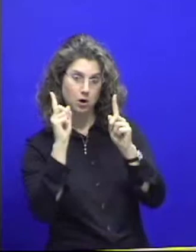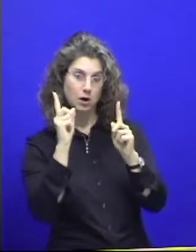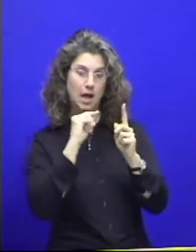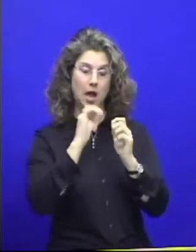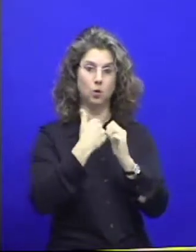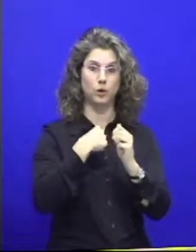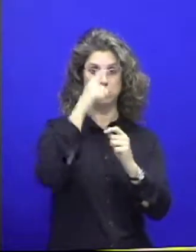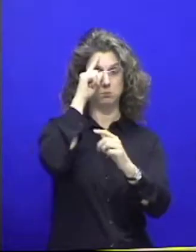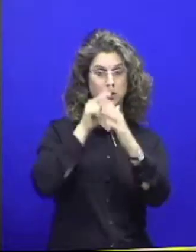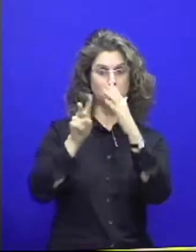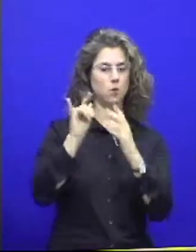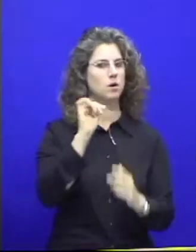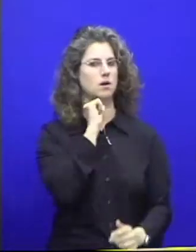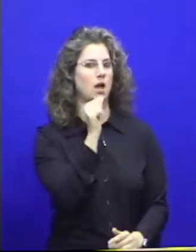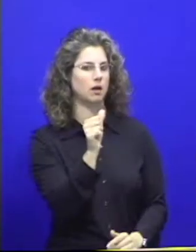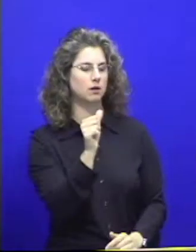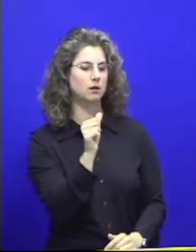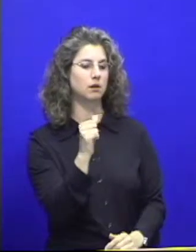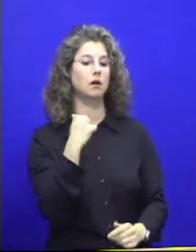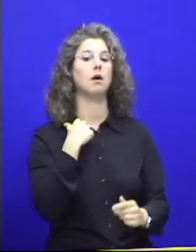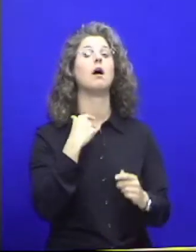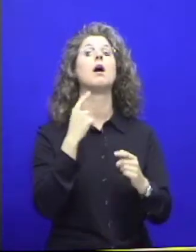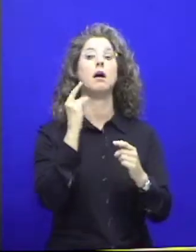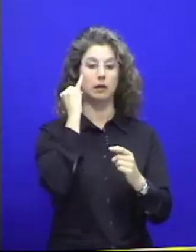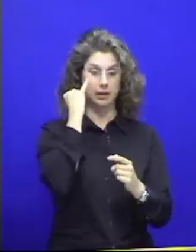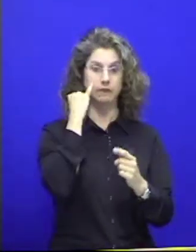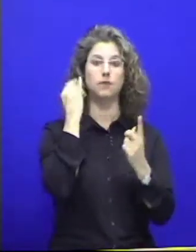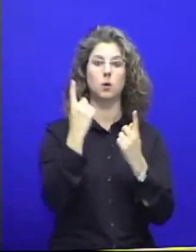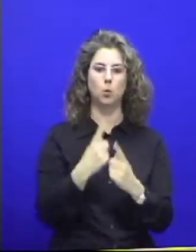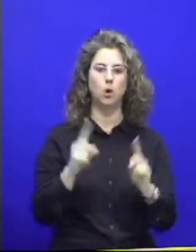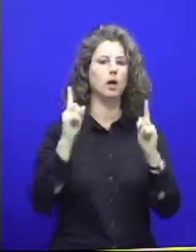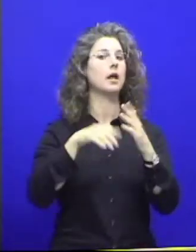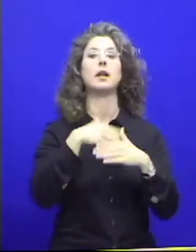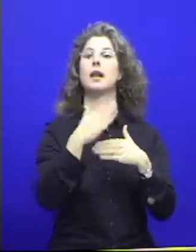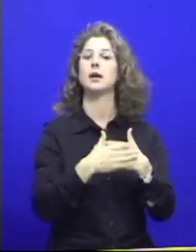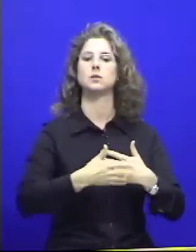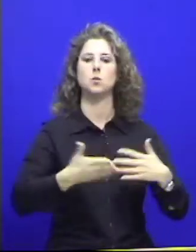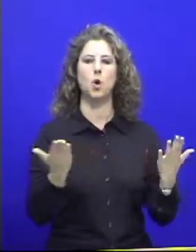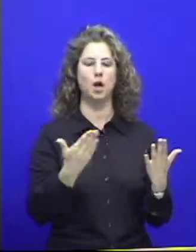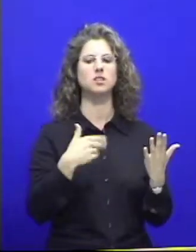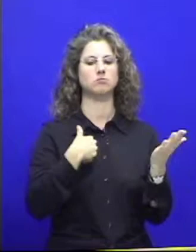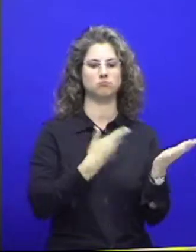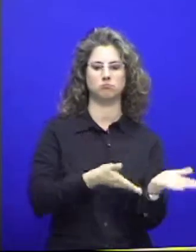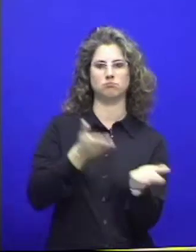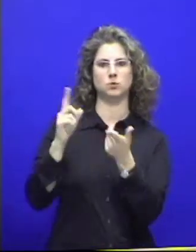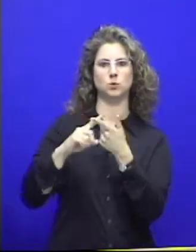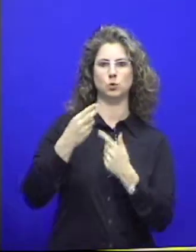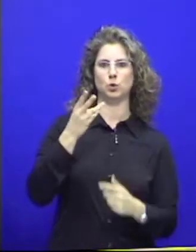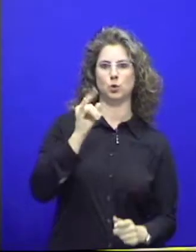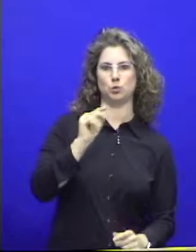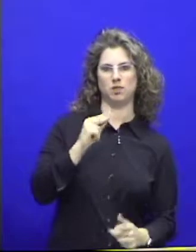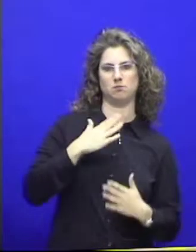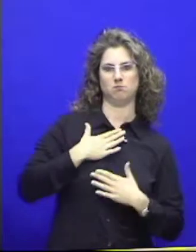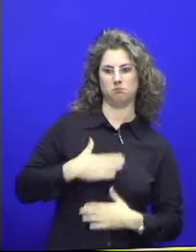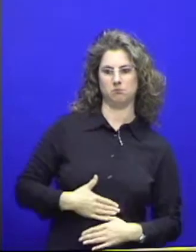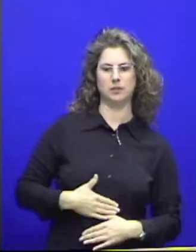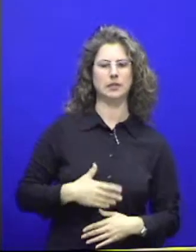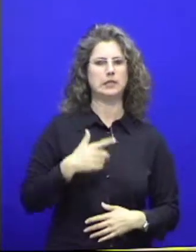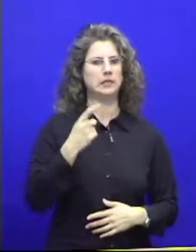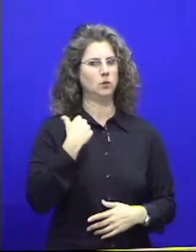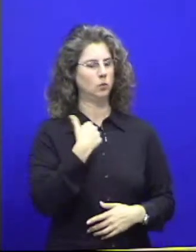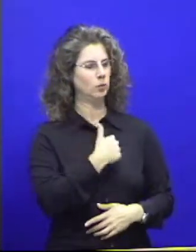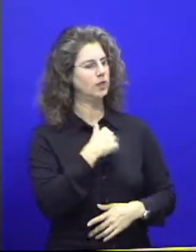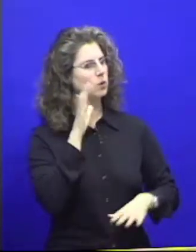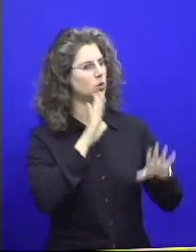work. Once we discover that it works, then the next step is to take it to the human being. That's worrisome